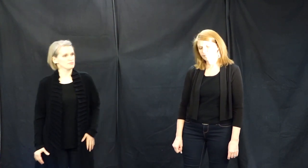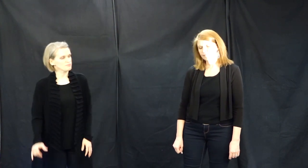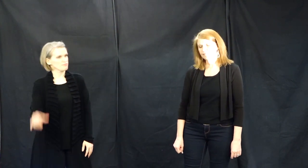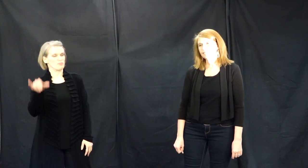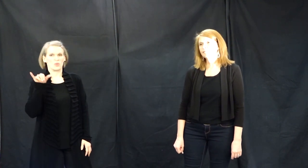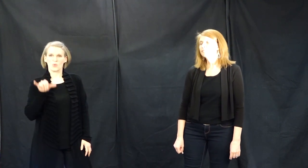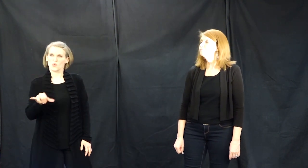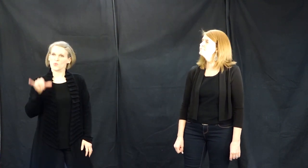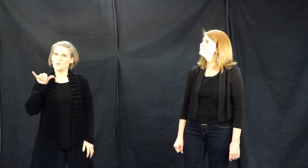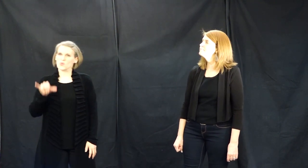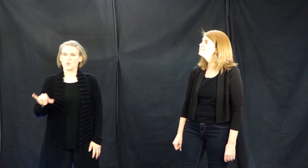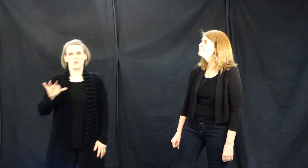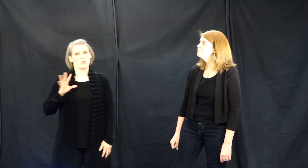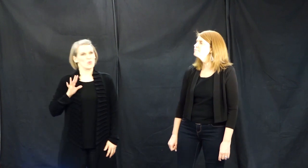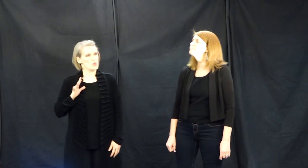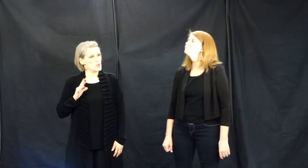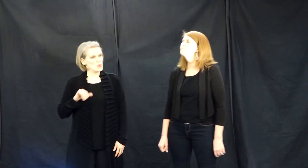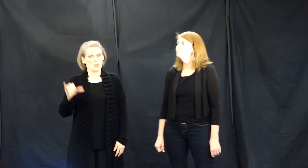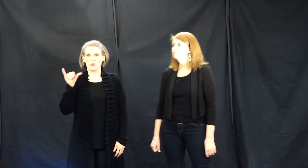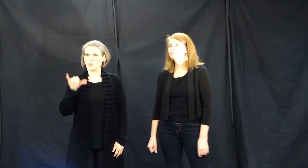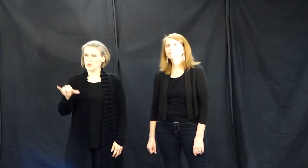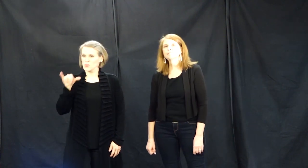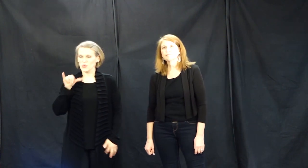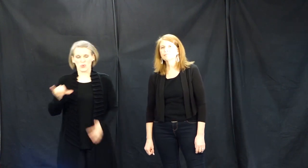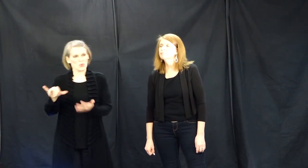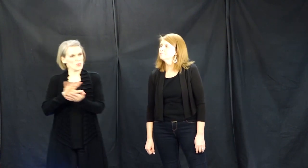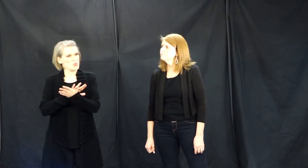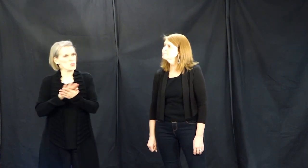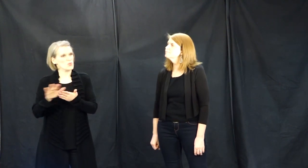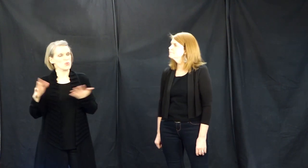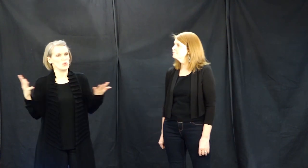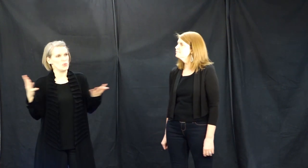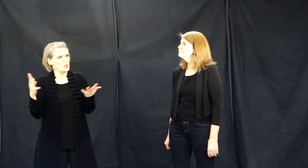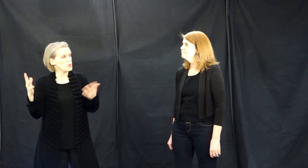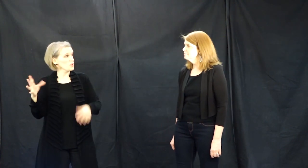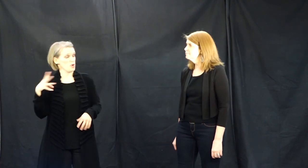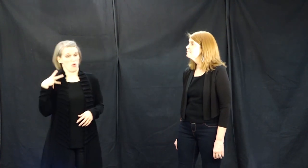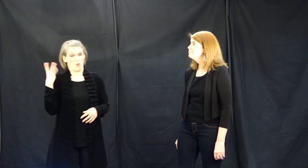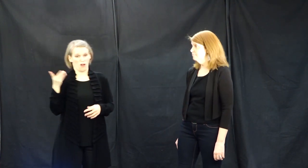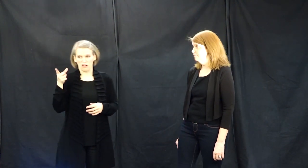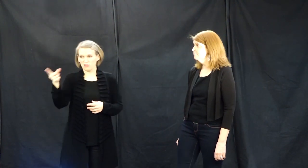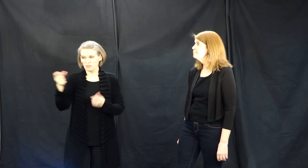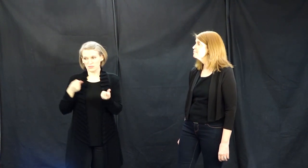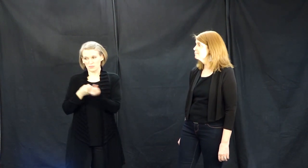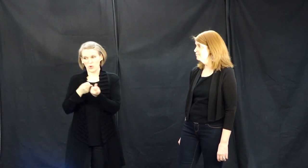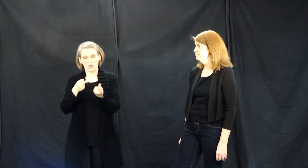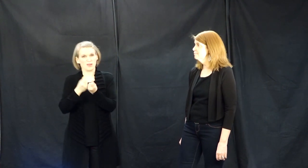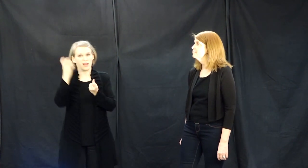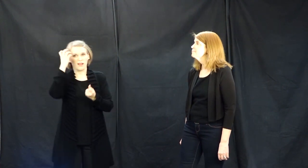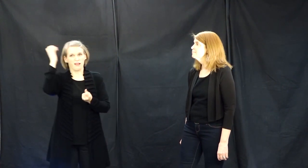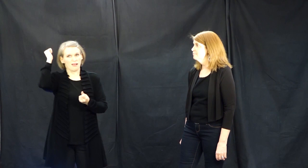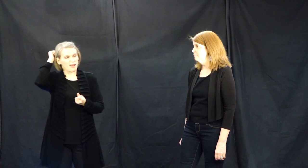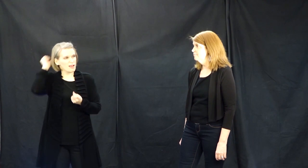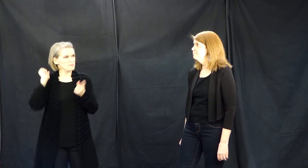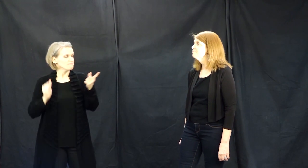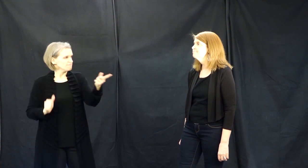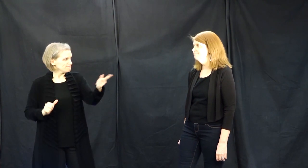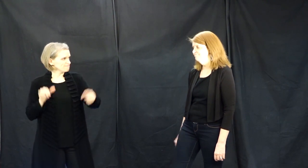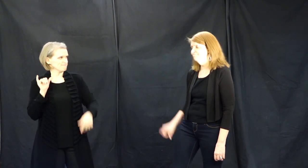It must be nice, it must be nice to have Washington on your side. It must